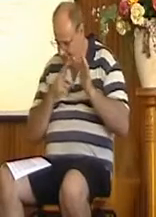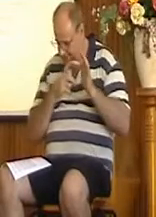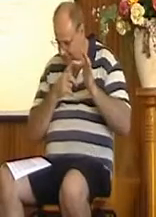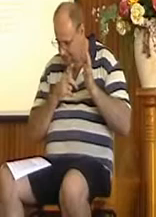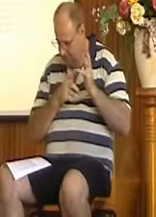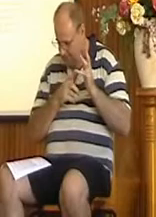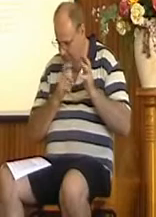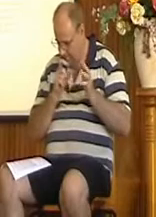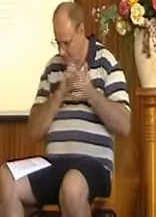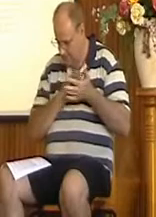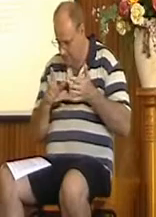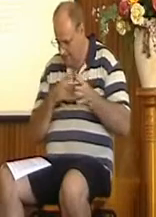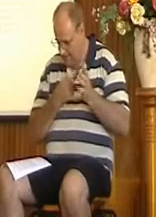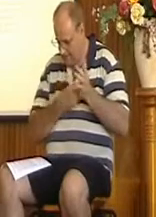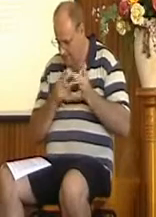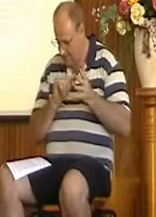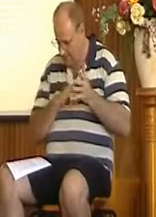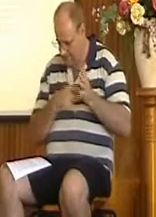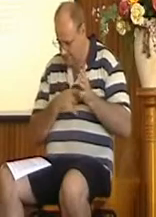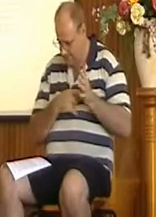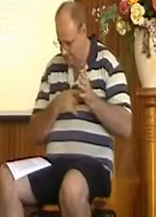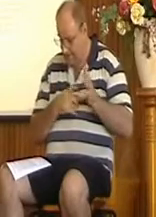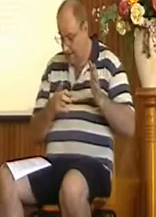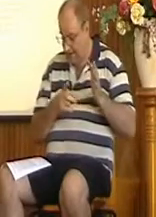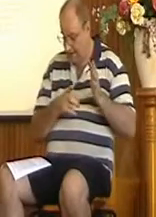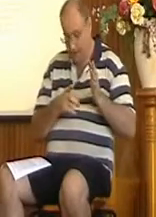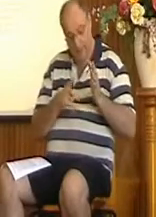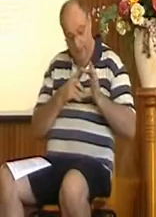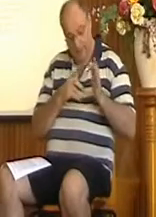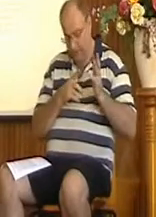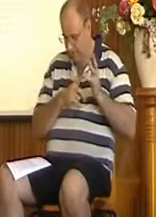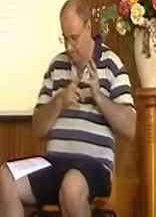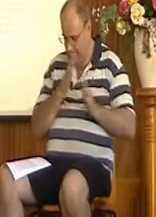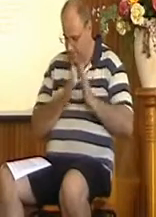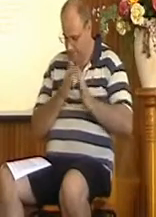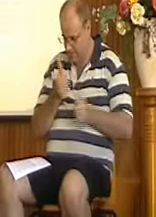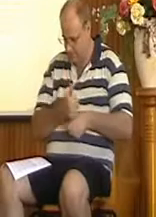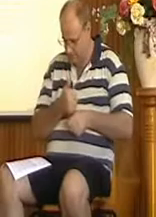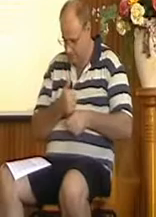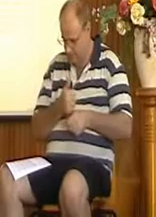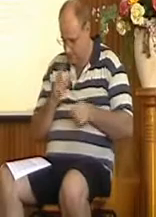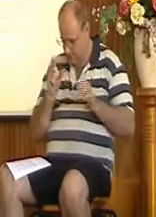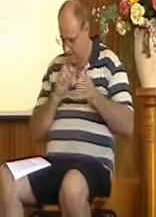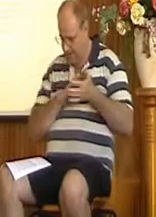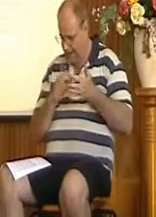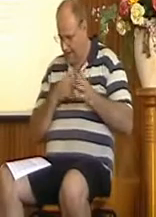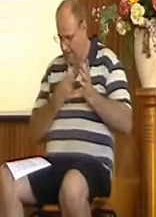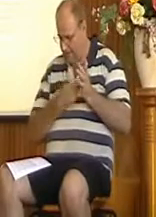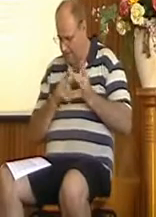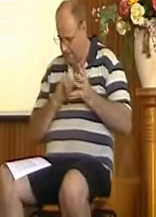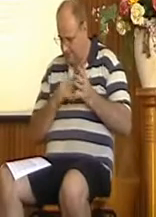good. The charis bit means joy. Good.